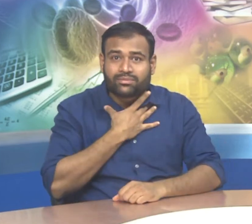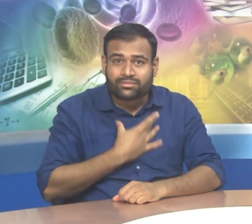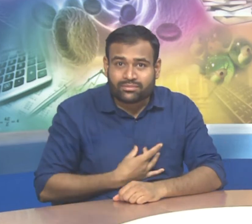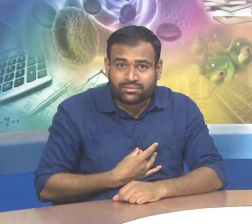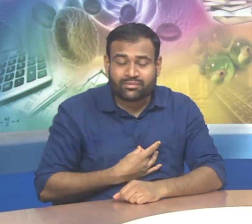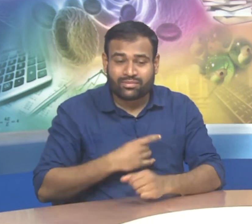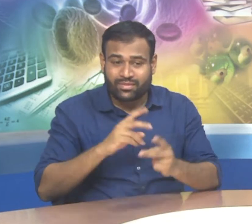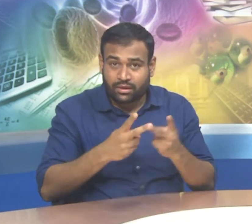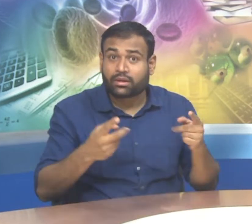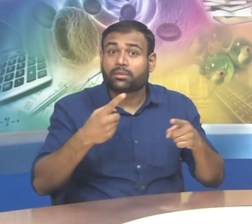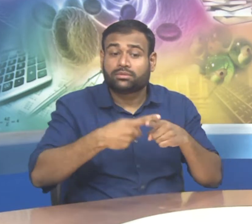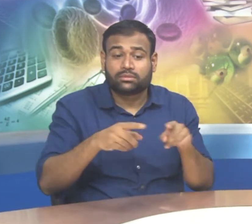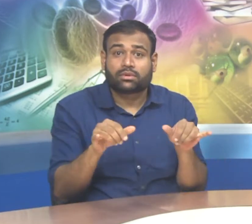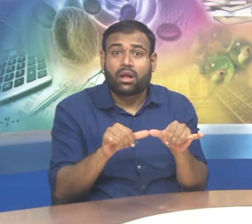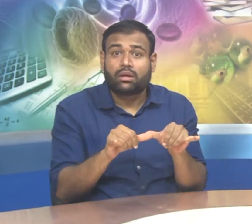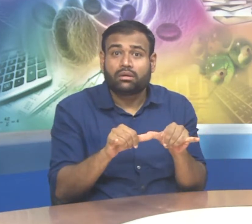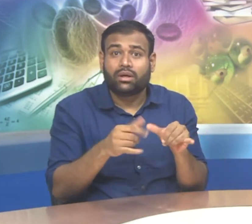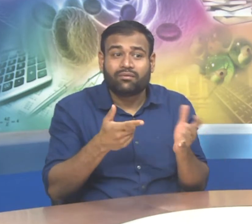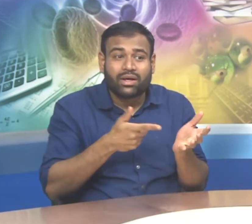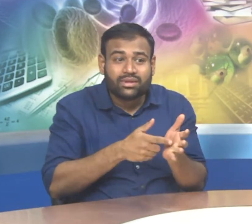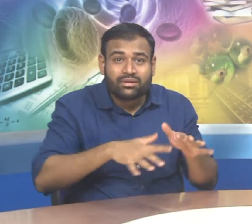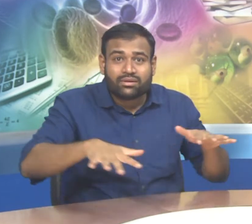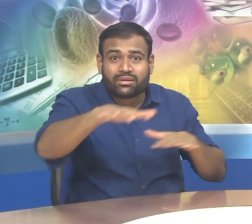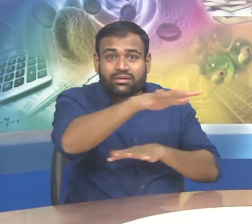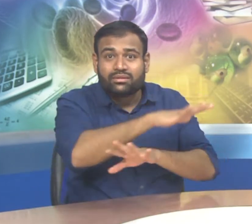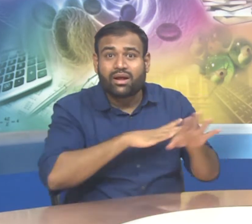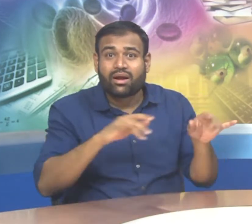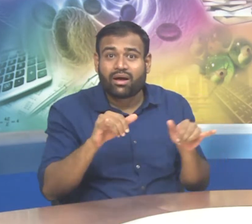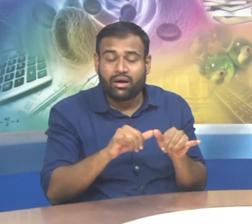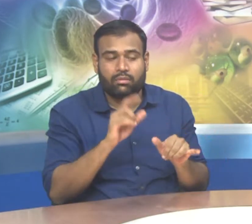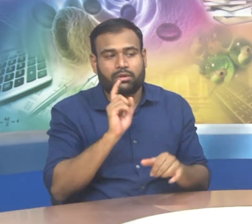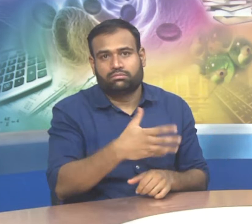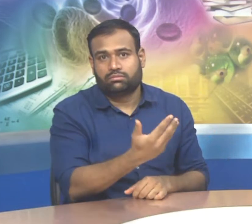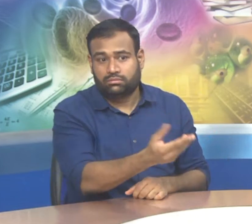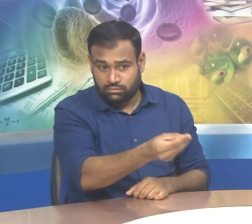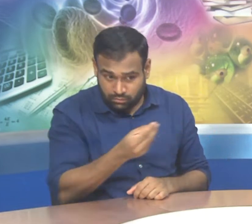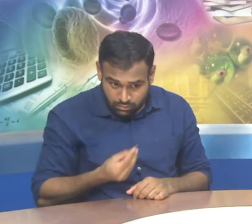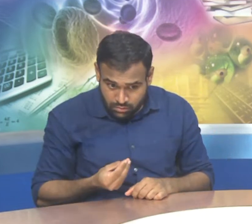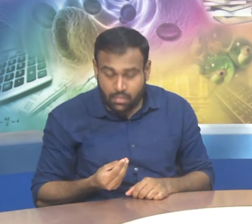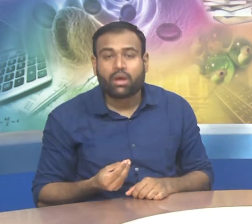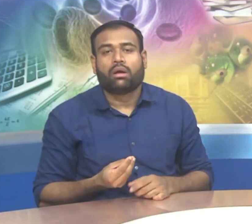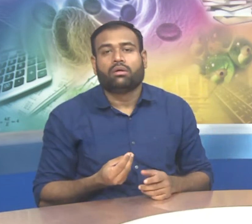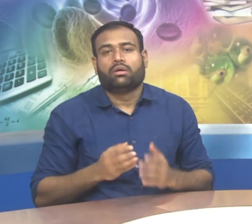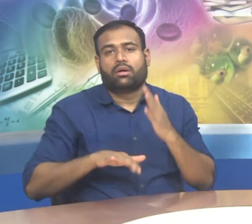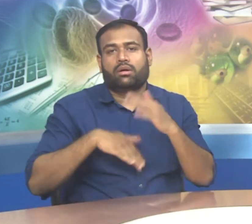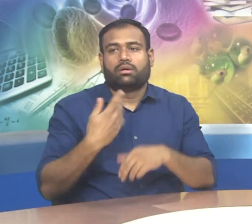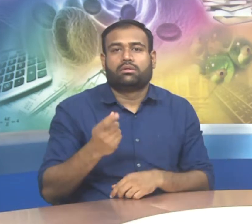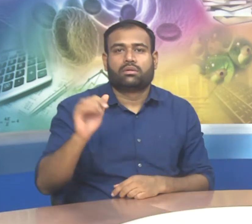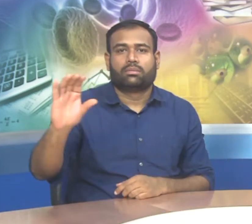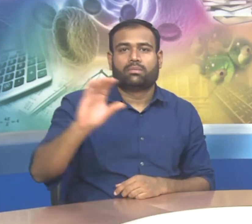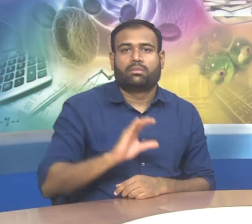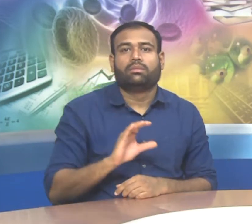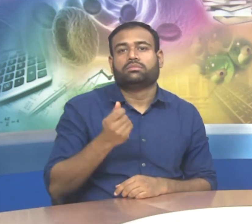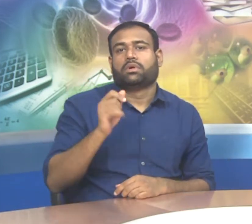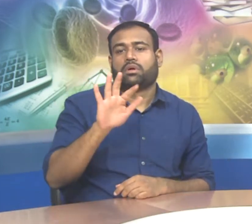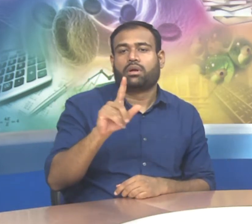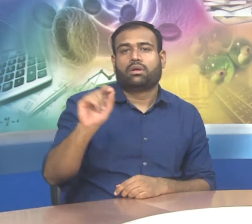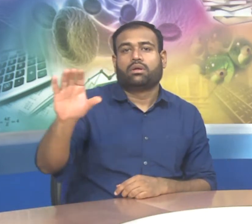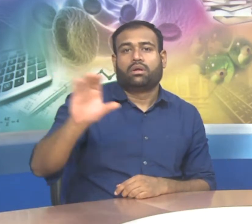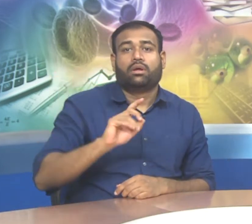lender generally accept gold, jewelry or land as security